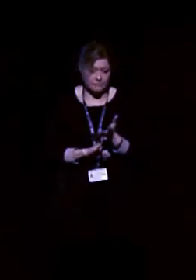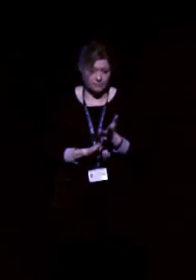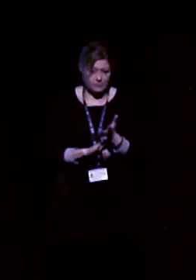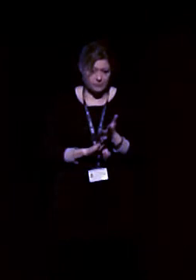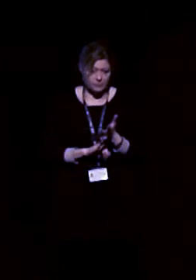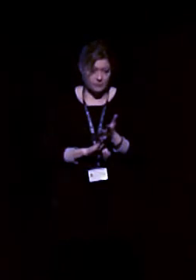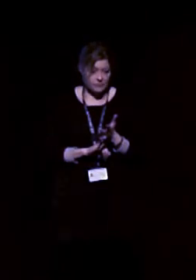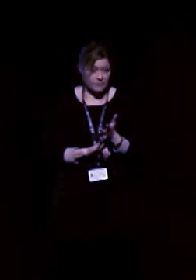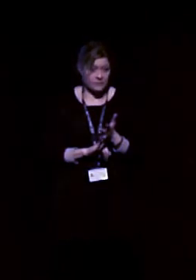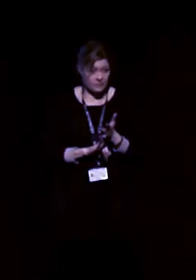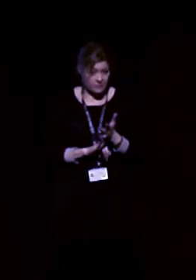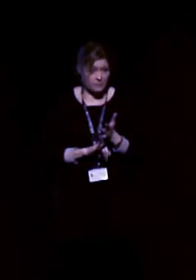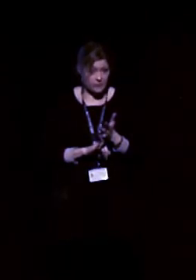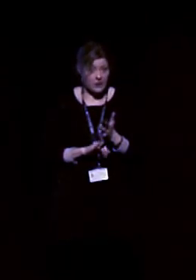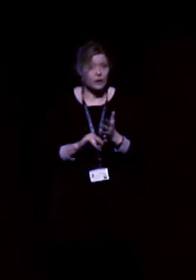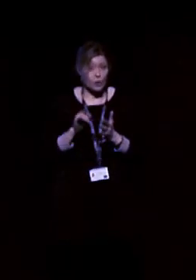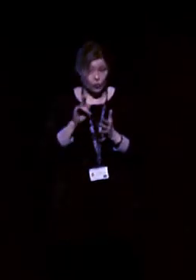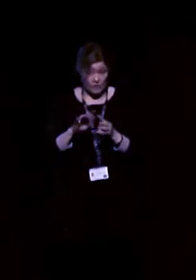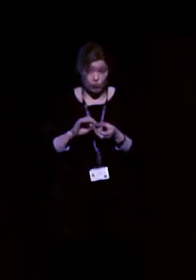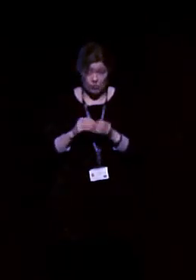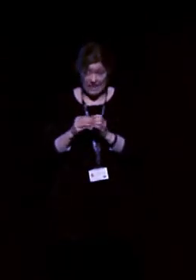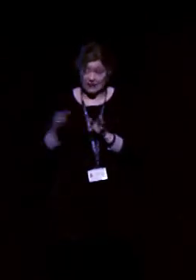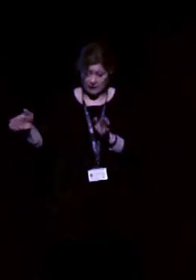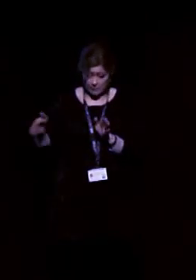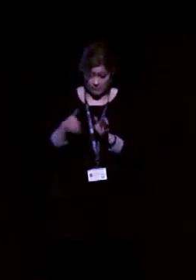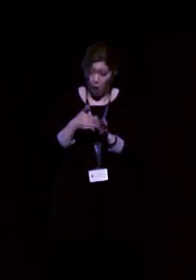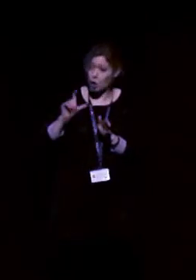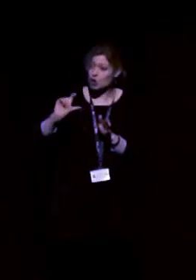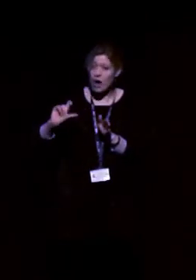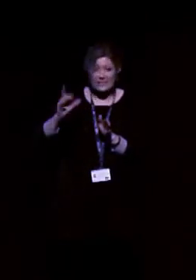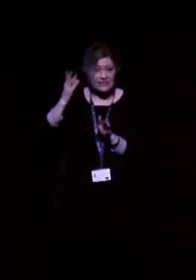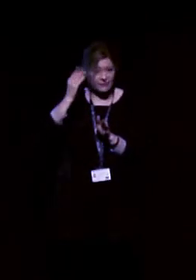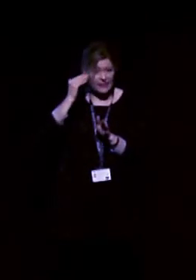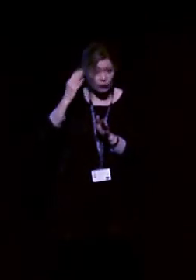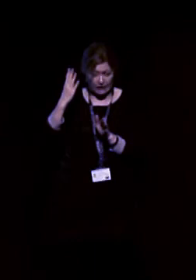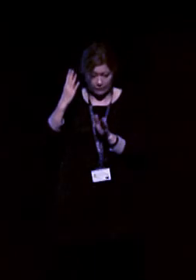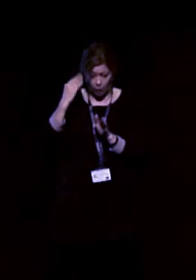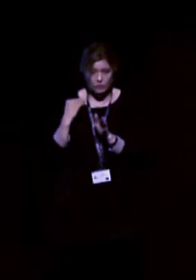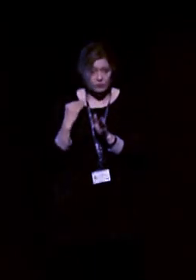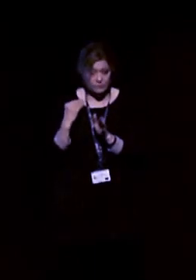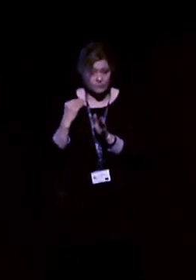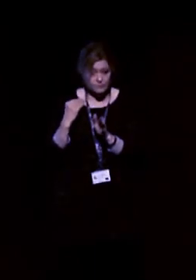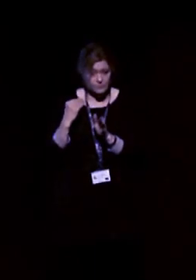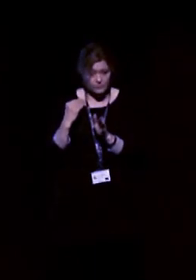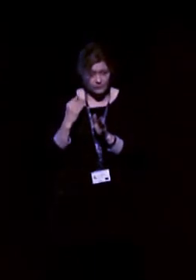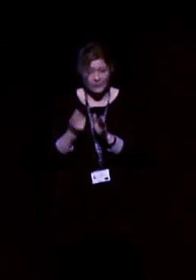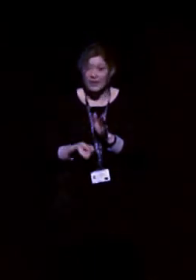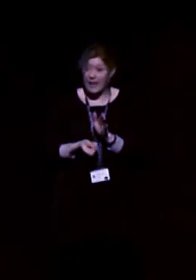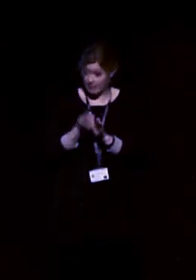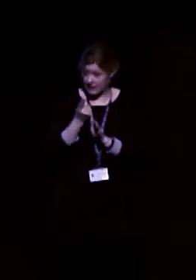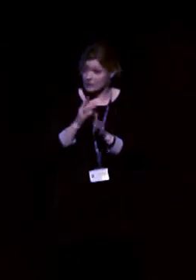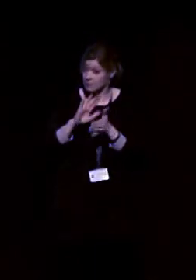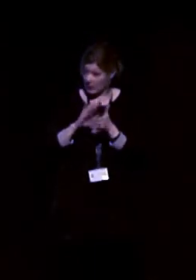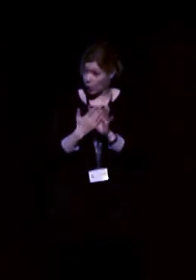condition that causes initially a conductive hearing loss. And it is due to a rather unique disorder of